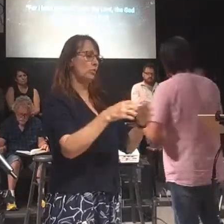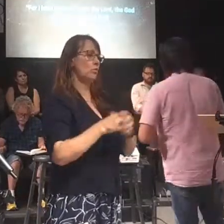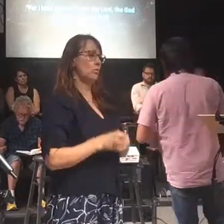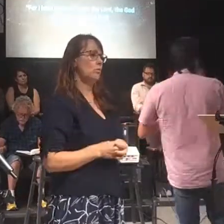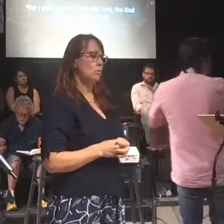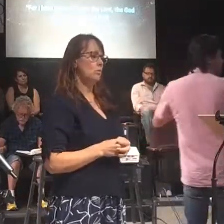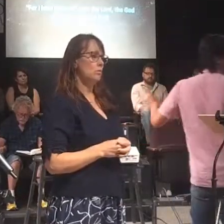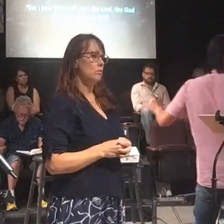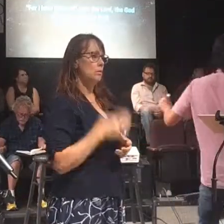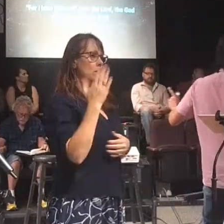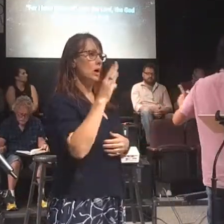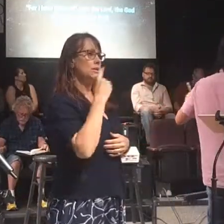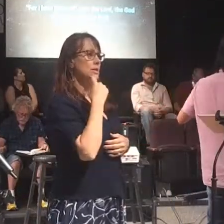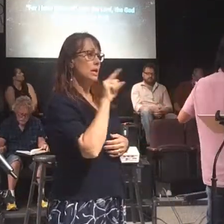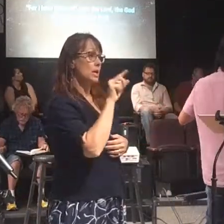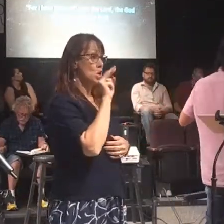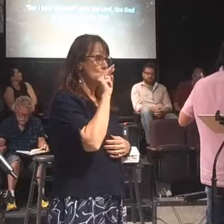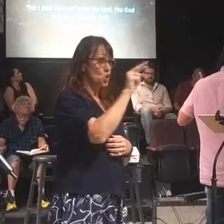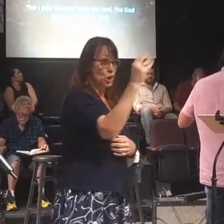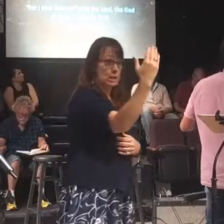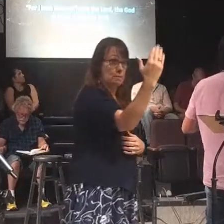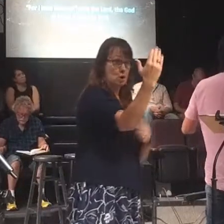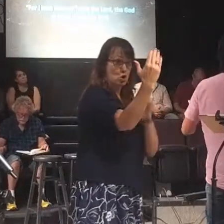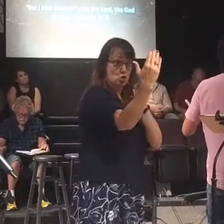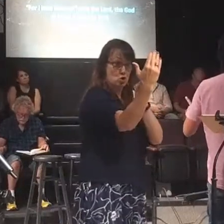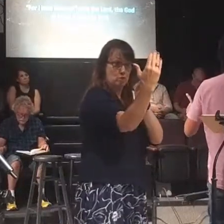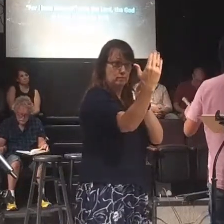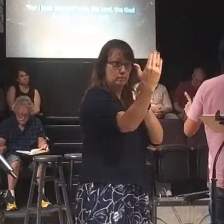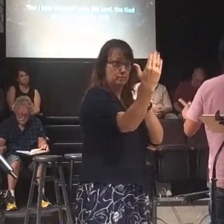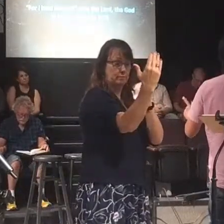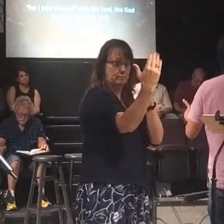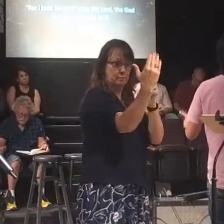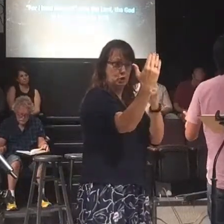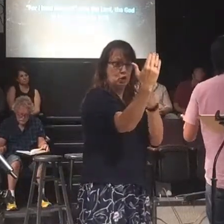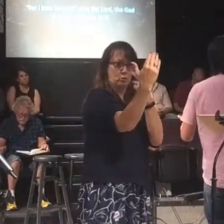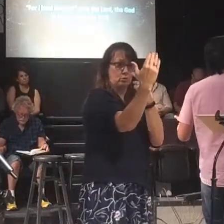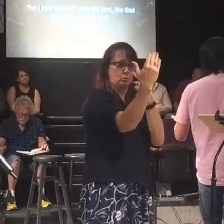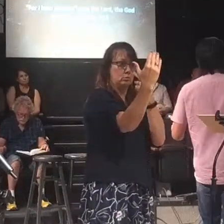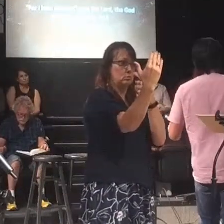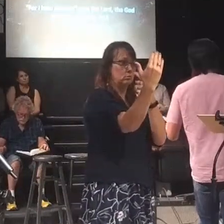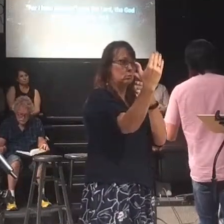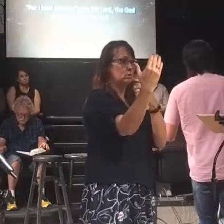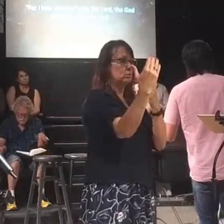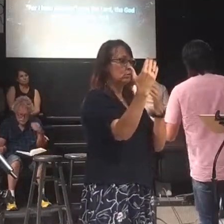He basically saying, look at the marriages among you. They are a reflection of who you are with me.